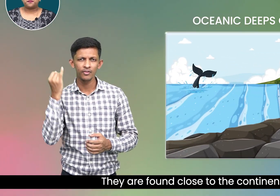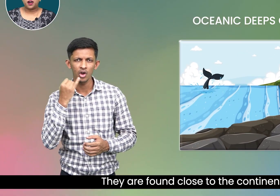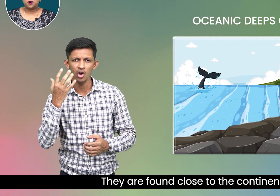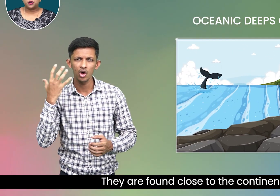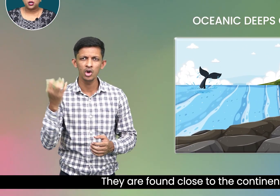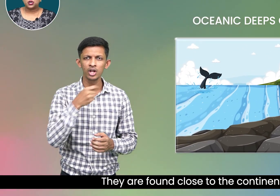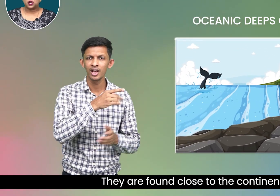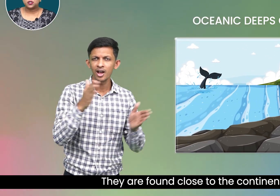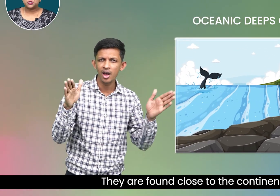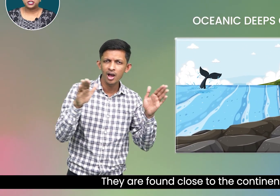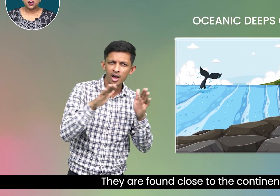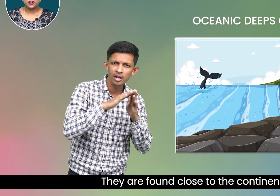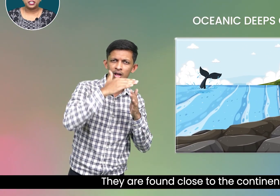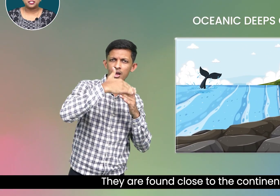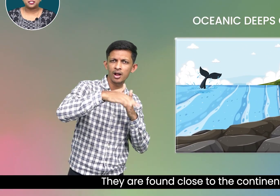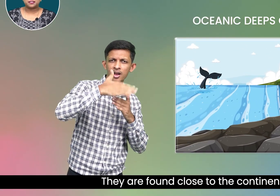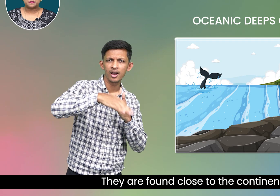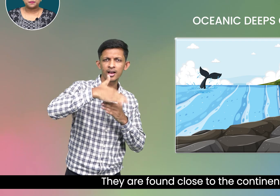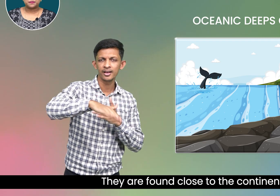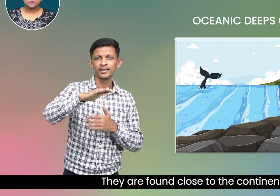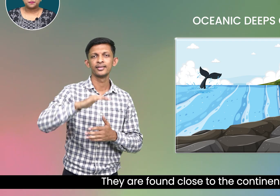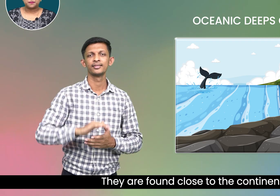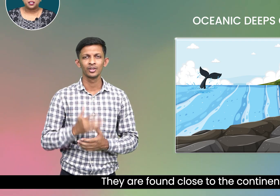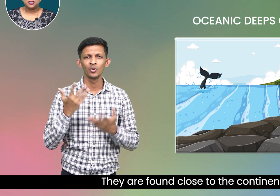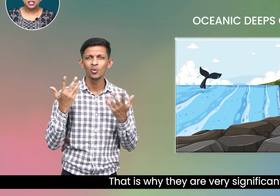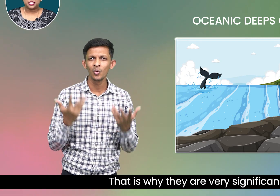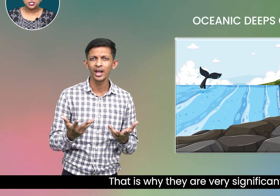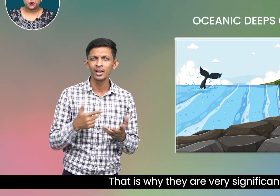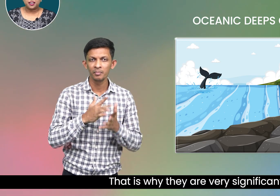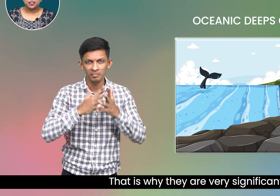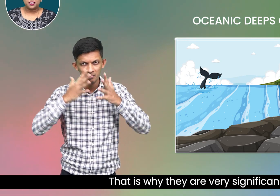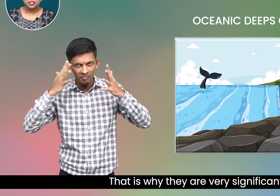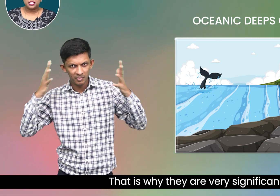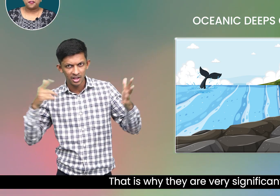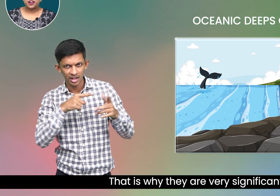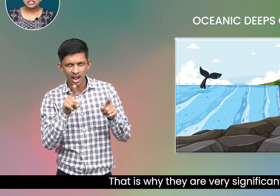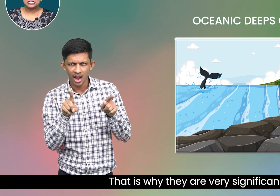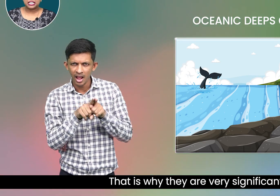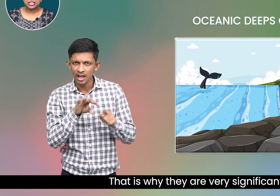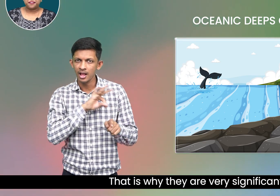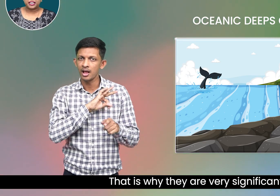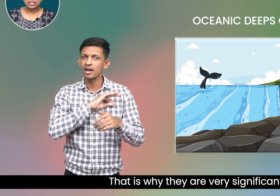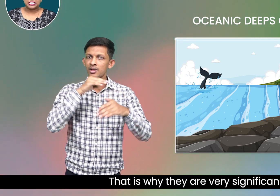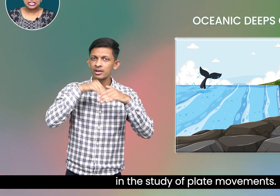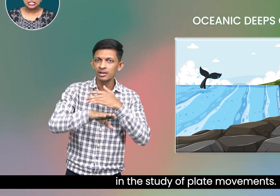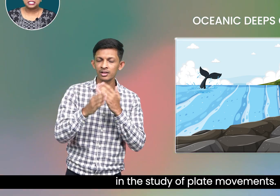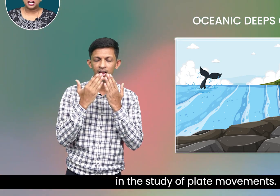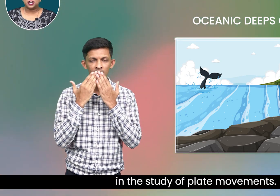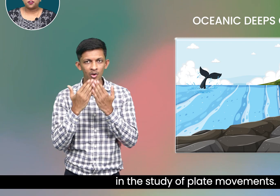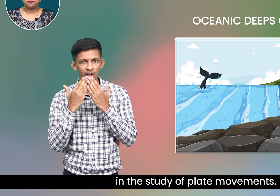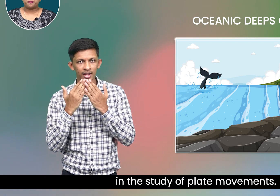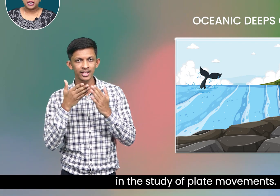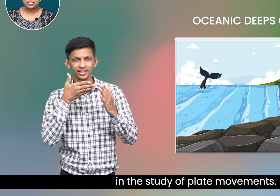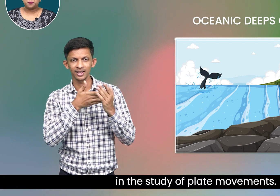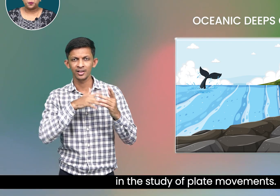They are found close to the continents. That is why they are very significant in the